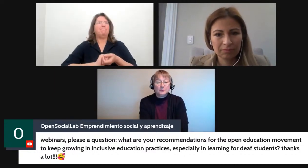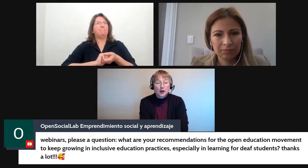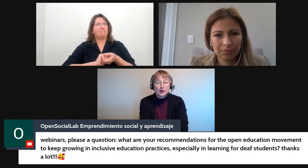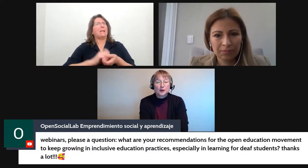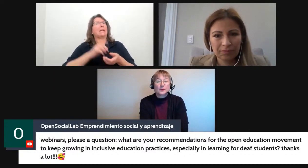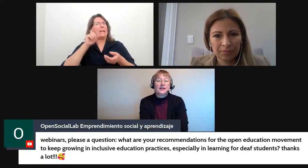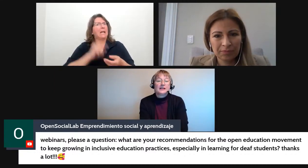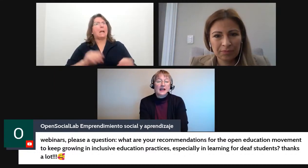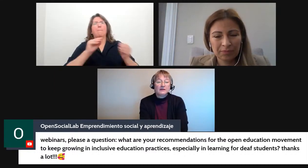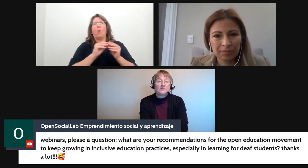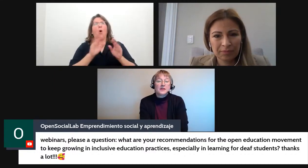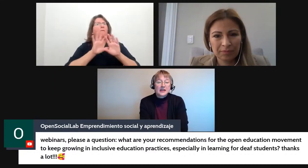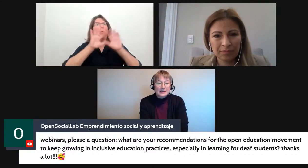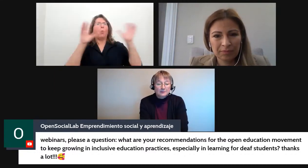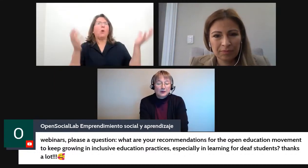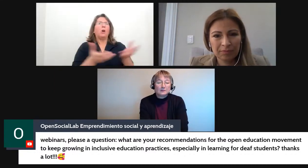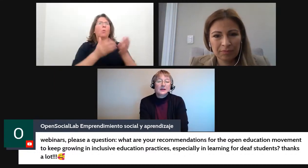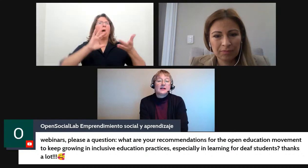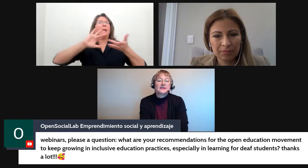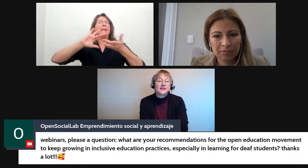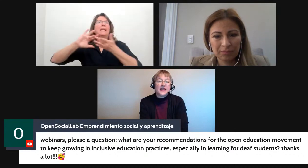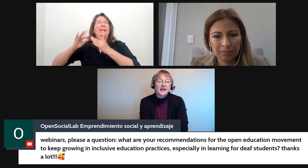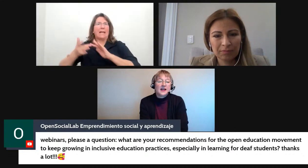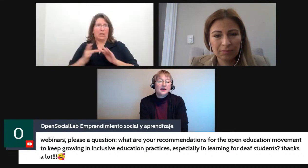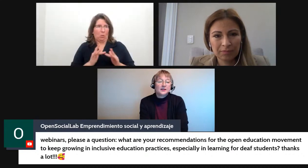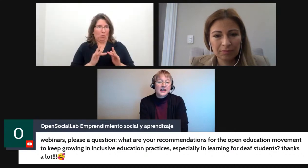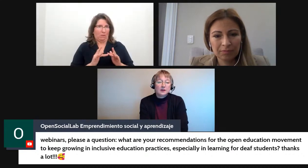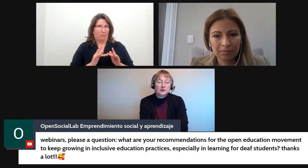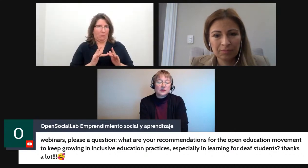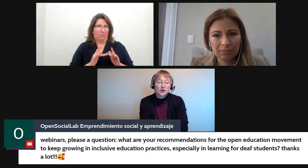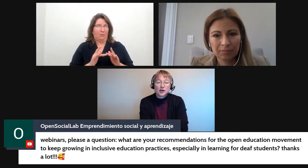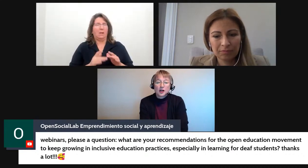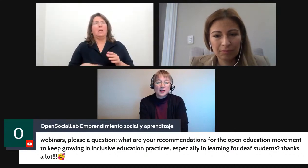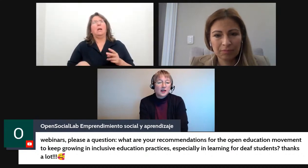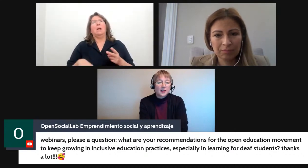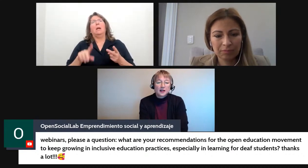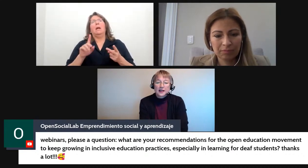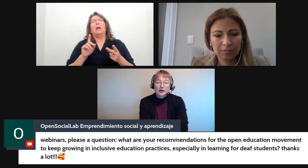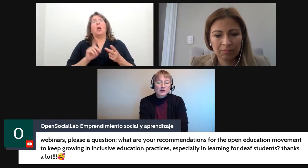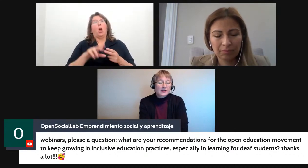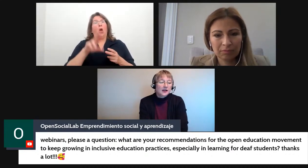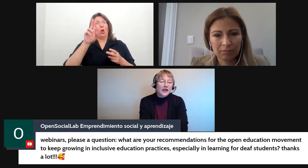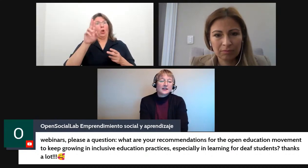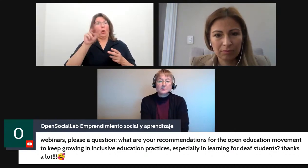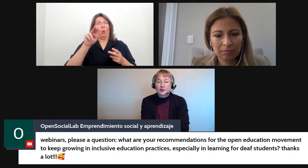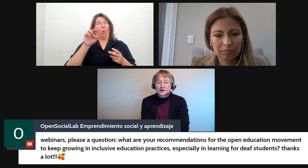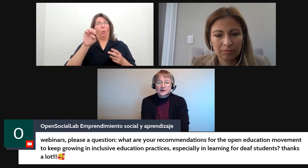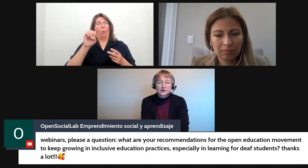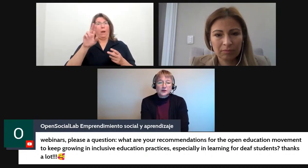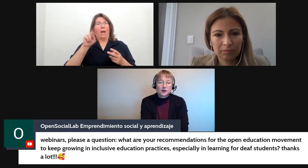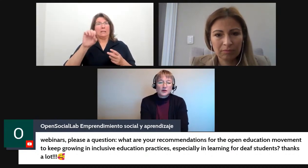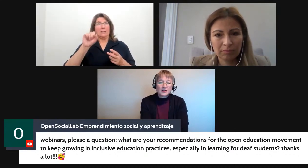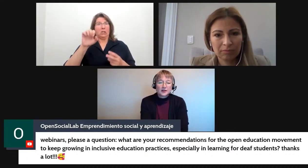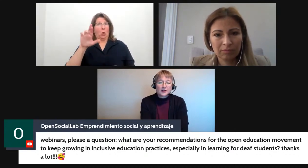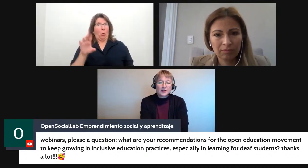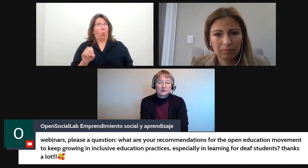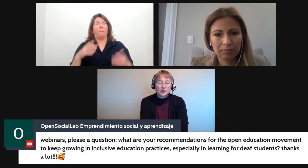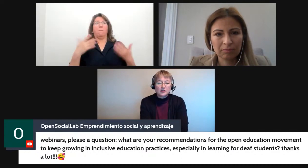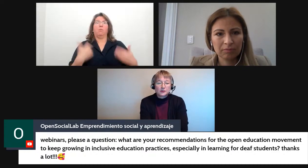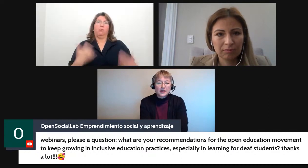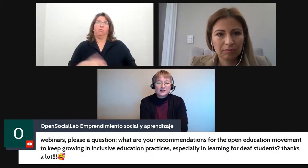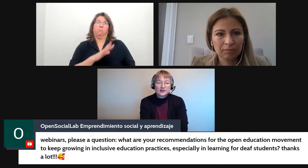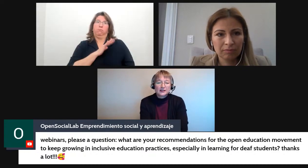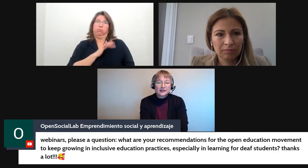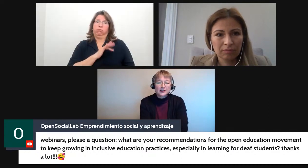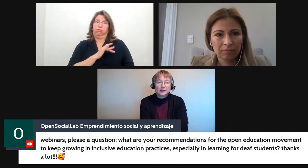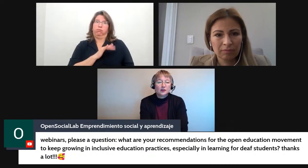we have to partner with the deaf people because they understand what's going on. Hearing experts who are going in the